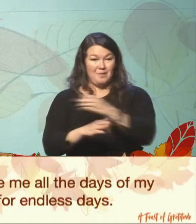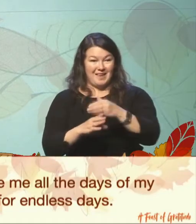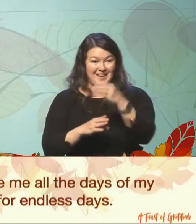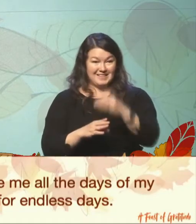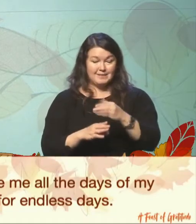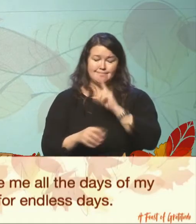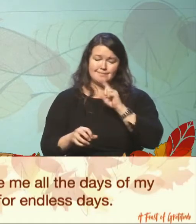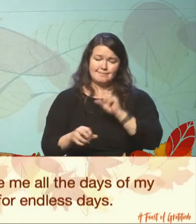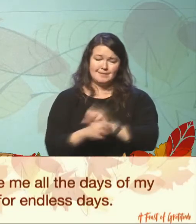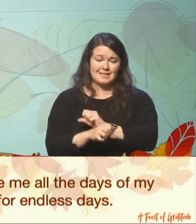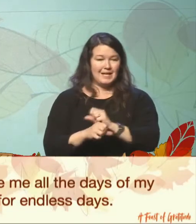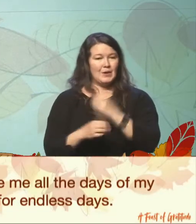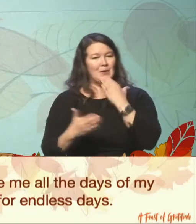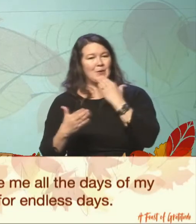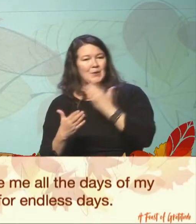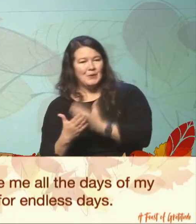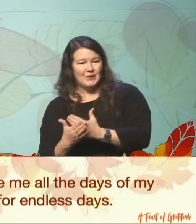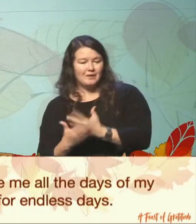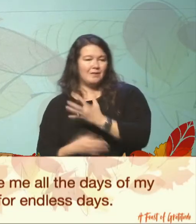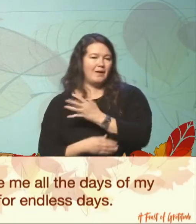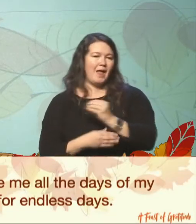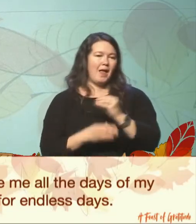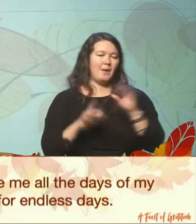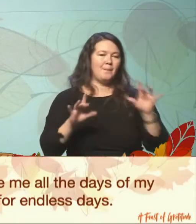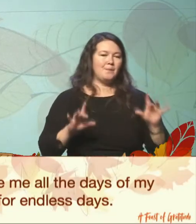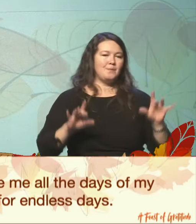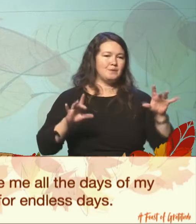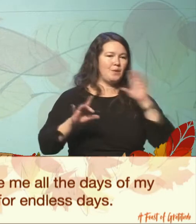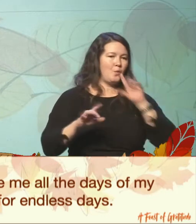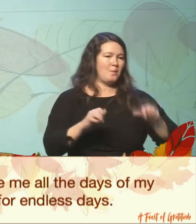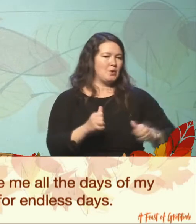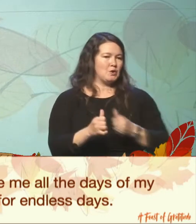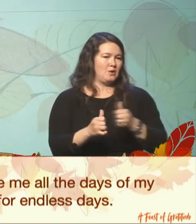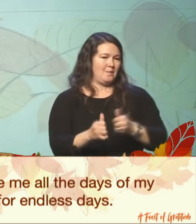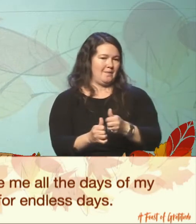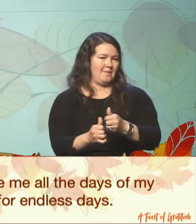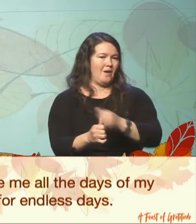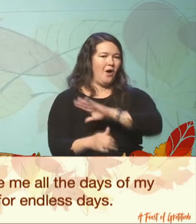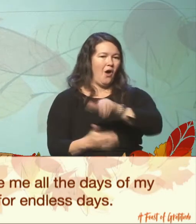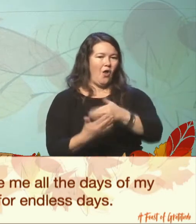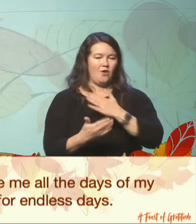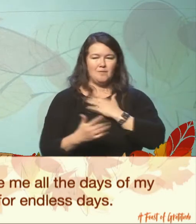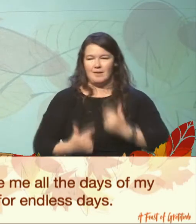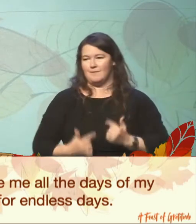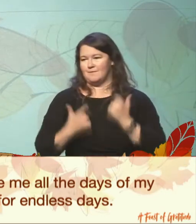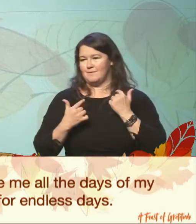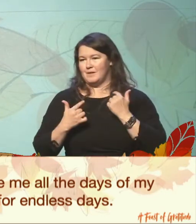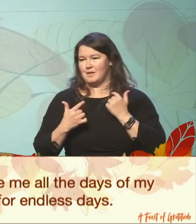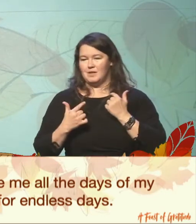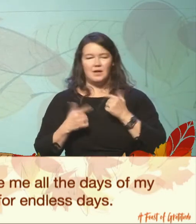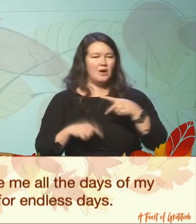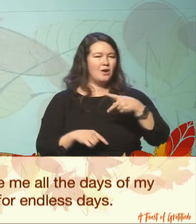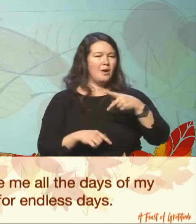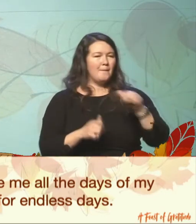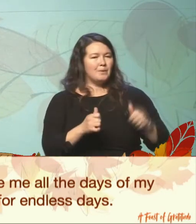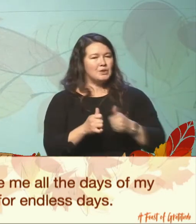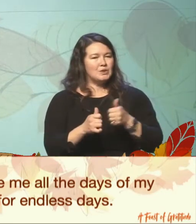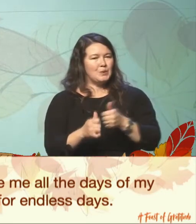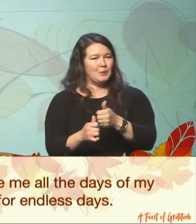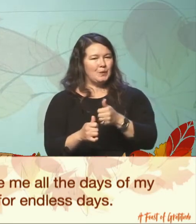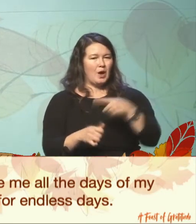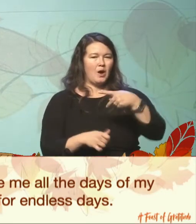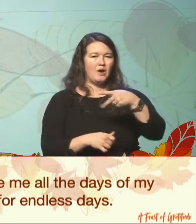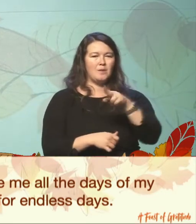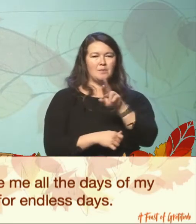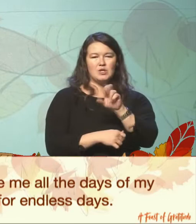indeed, goodness and mercy will pursue me all the days of my life. I love that word, pursue.